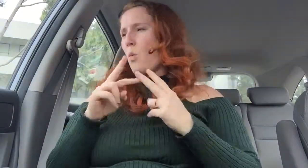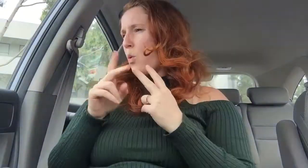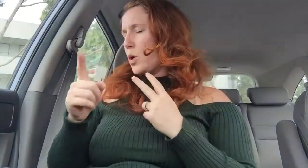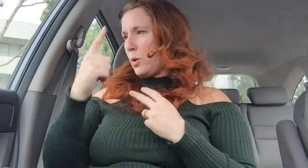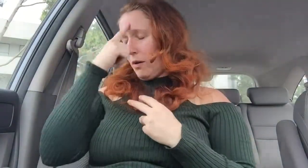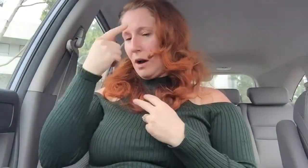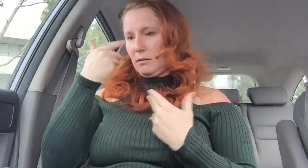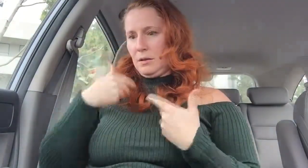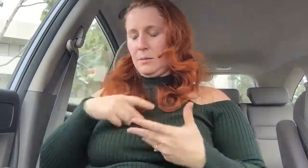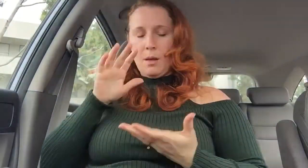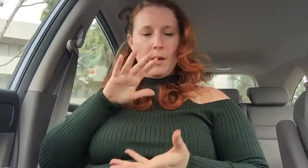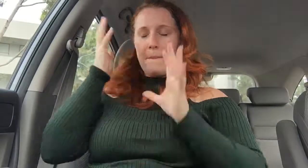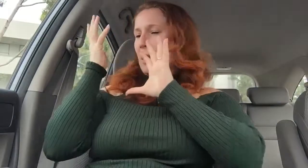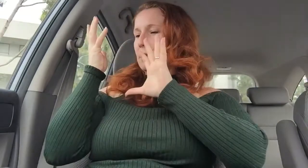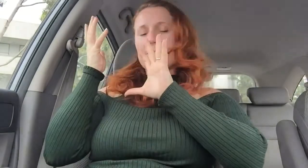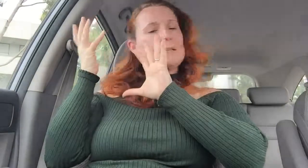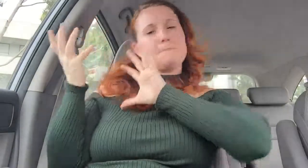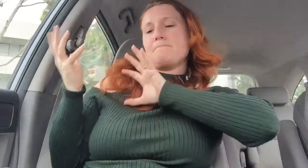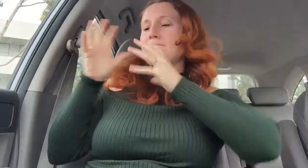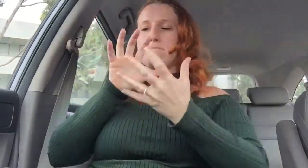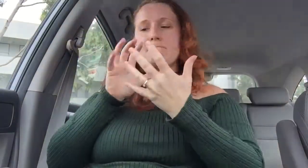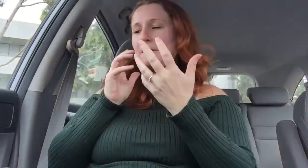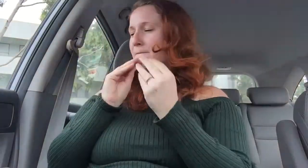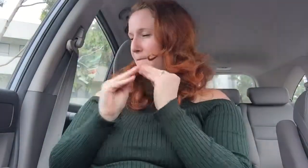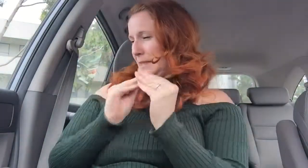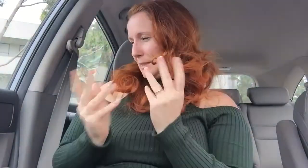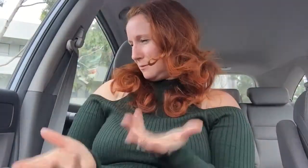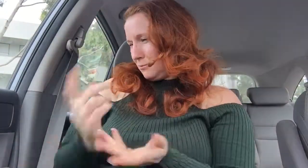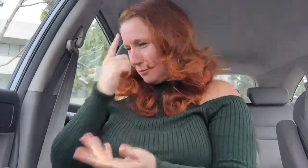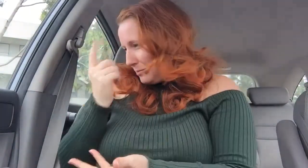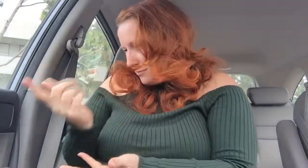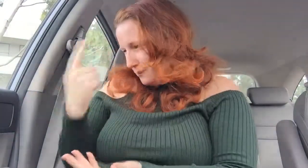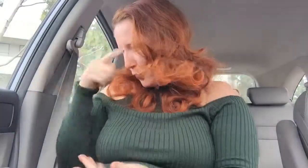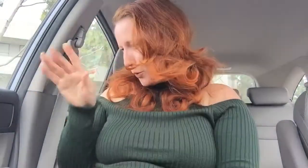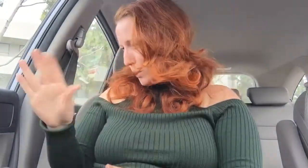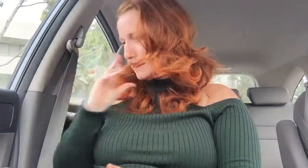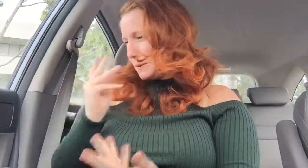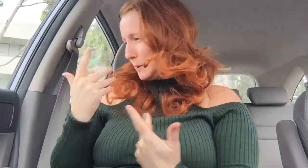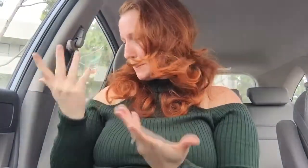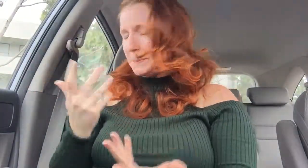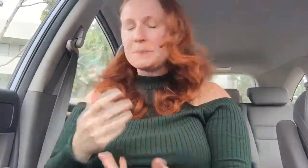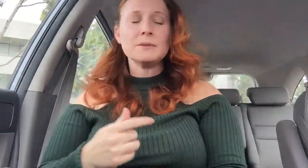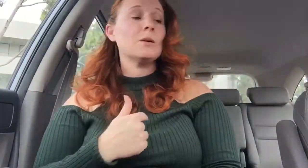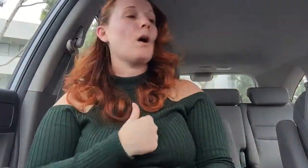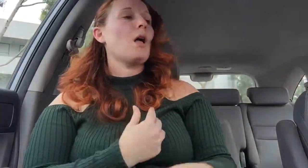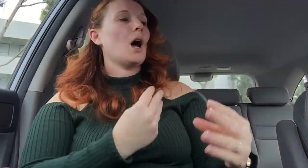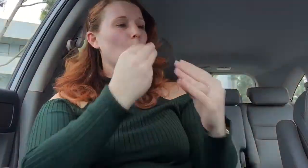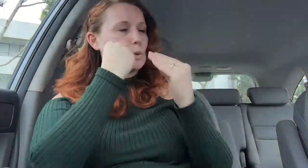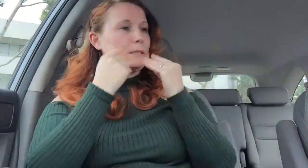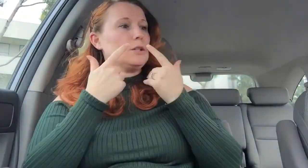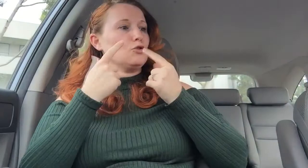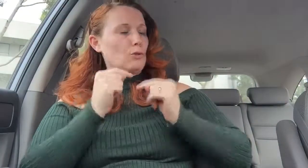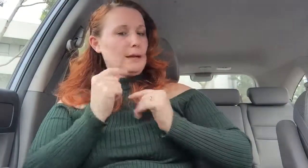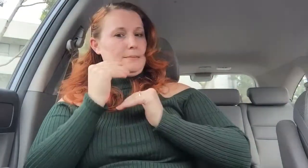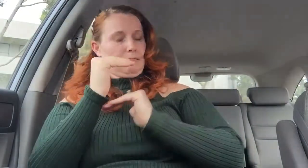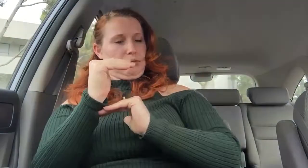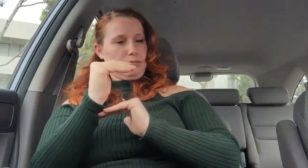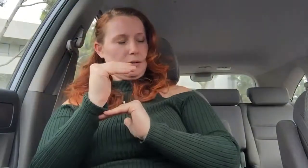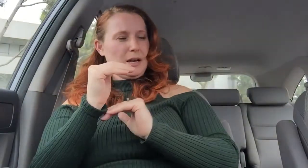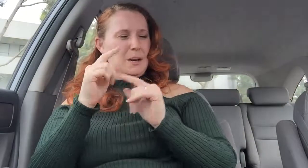transition like for you when you just said, enough's enough, I got to change this? I think it was like I was eating a certain way and I was trying really hard to restrict, but then I would still have days where it's like I would